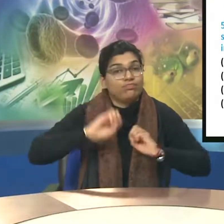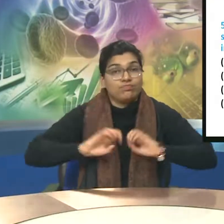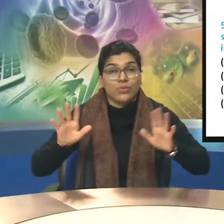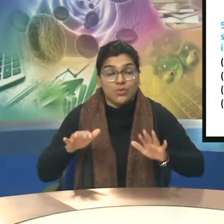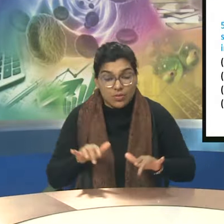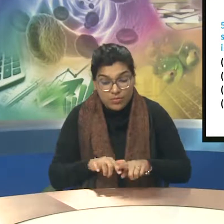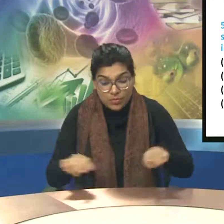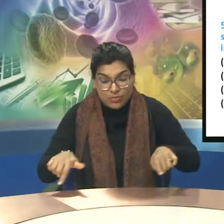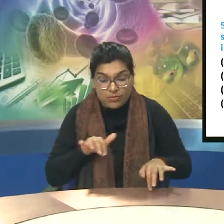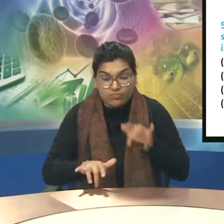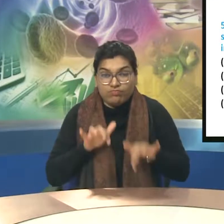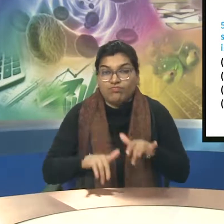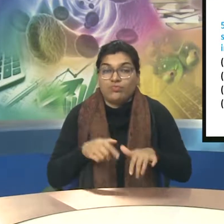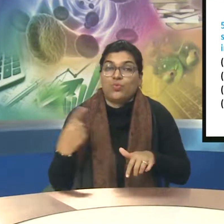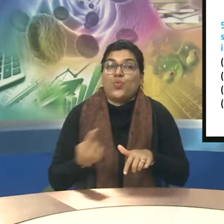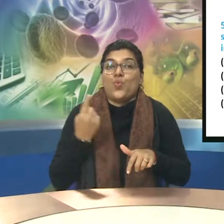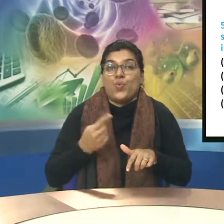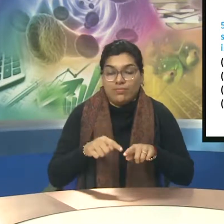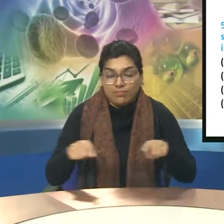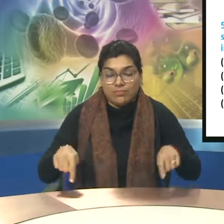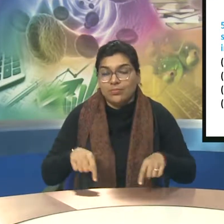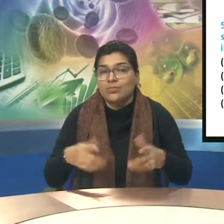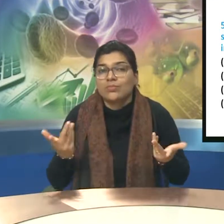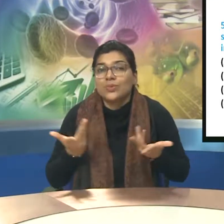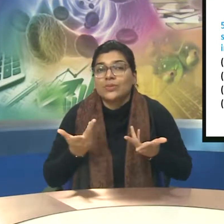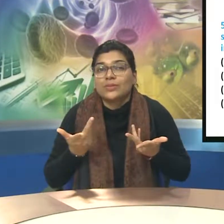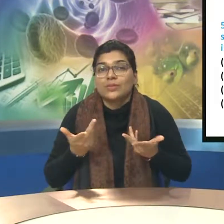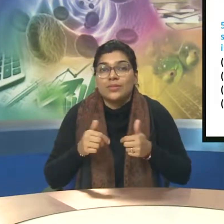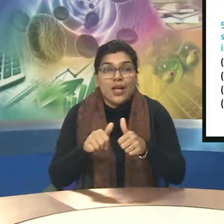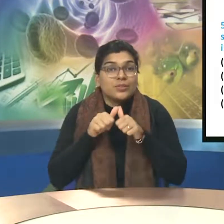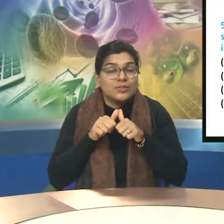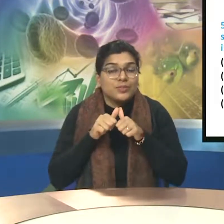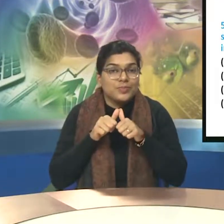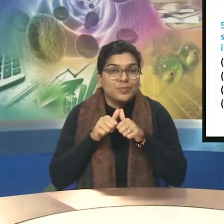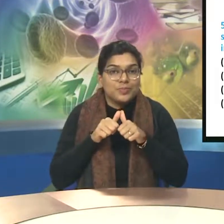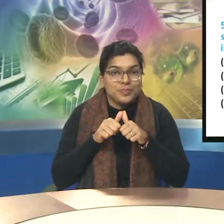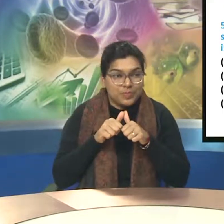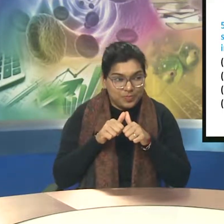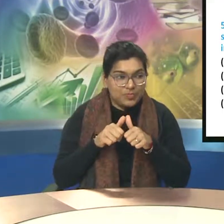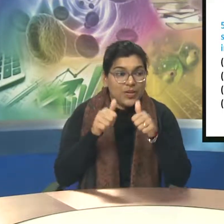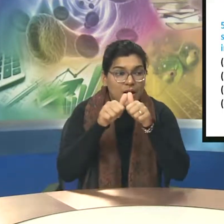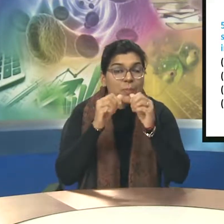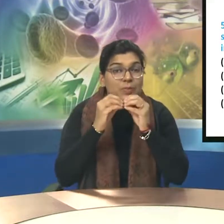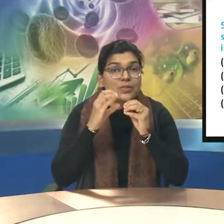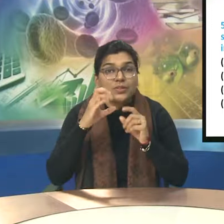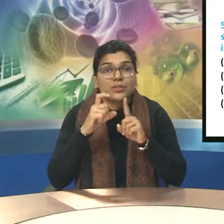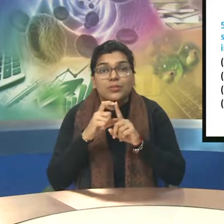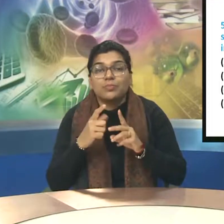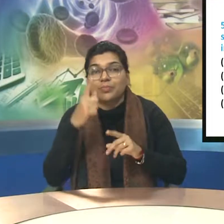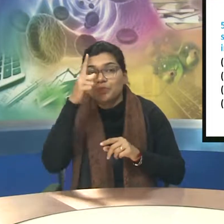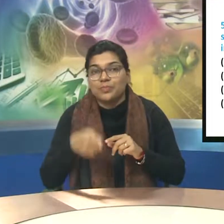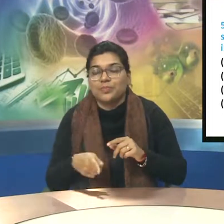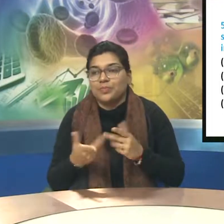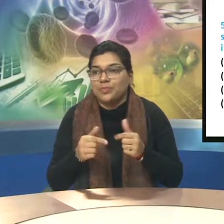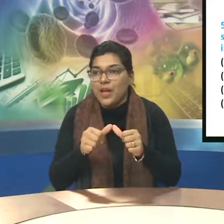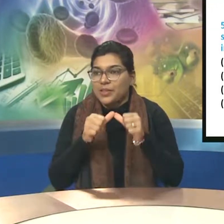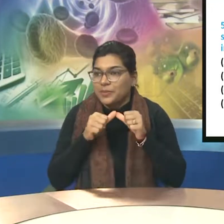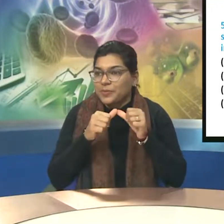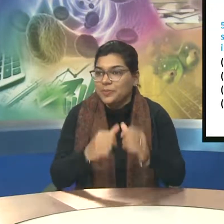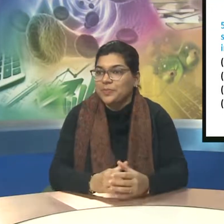Without using the mouse, you have only used the keyboard. What is the right option you think?